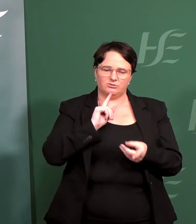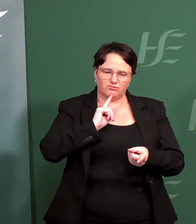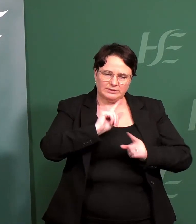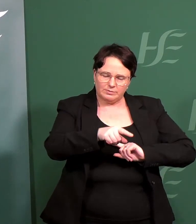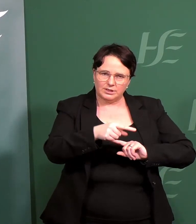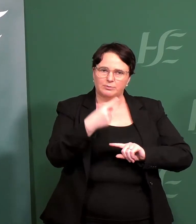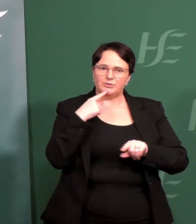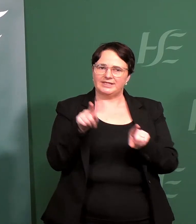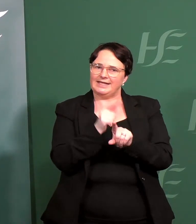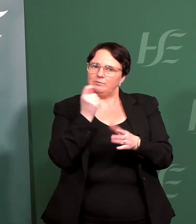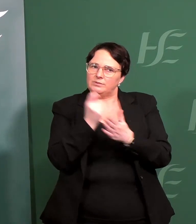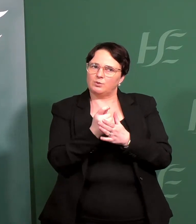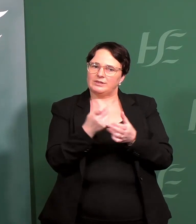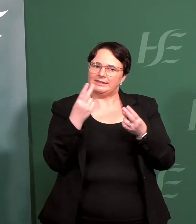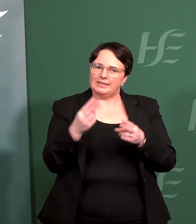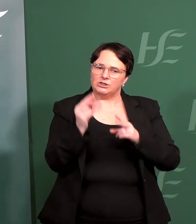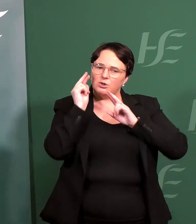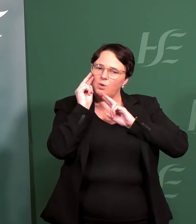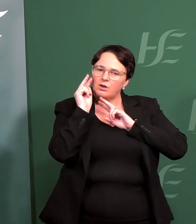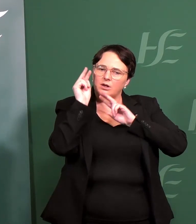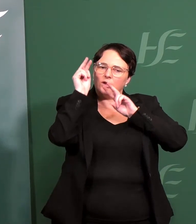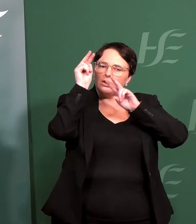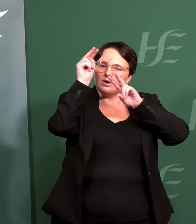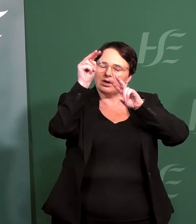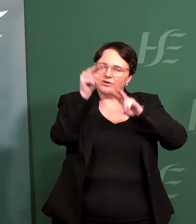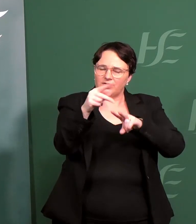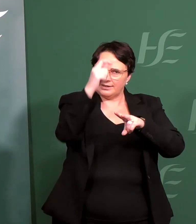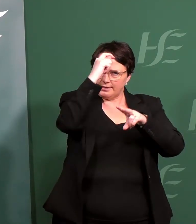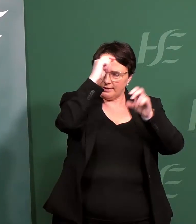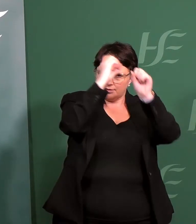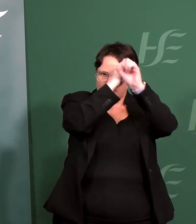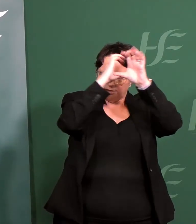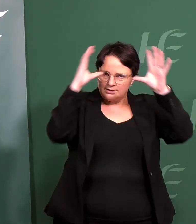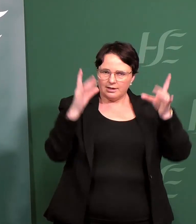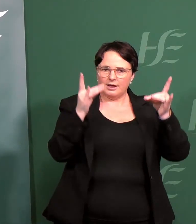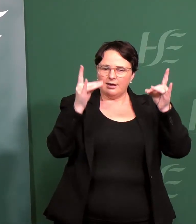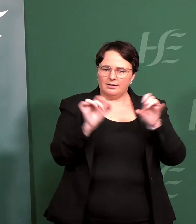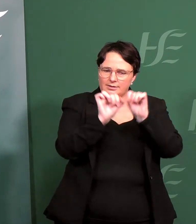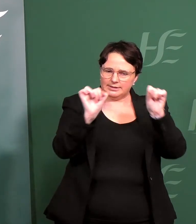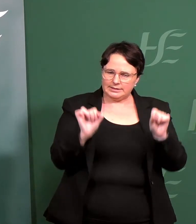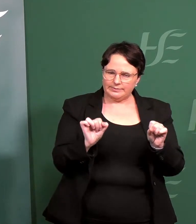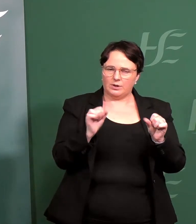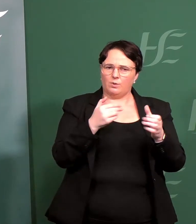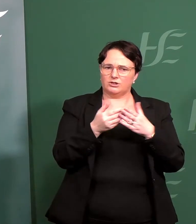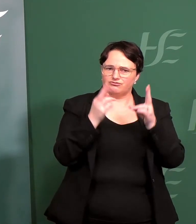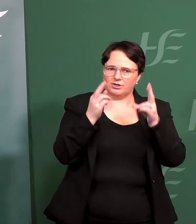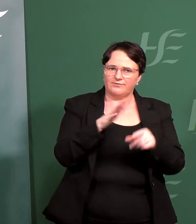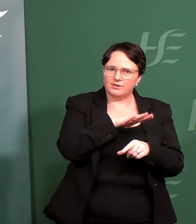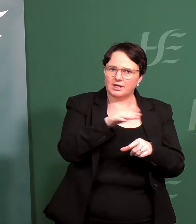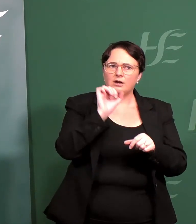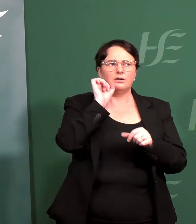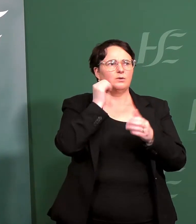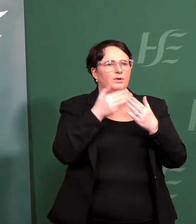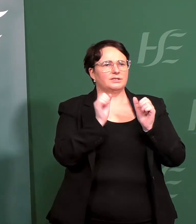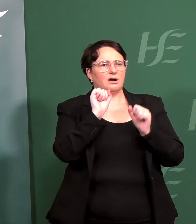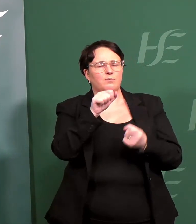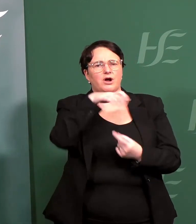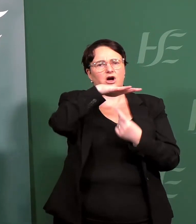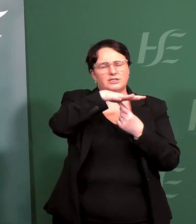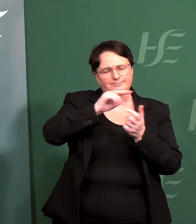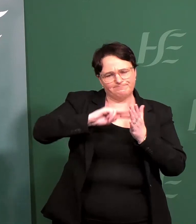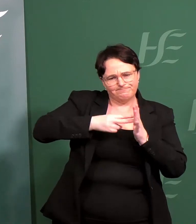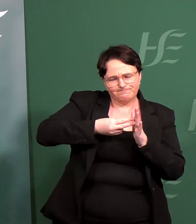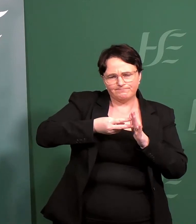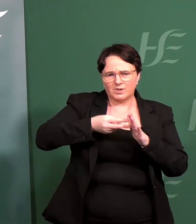look forward now and see what is right for the health system for the future. What are our priorities, strategic priorities for the future of the